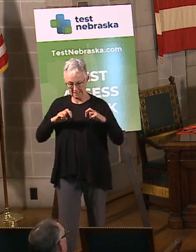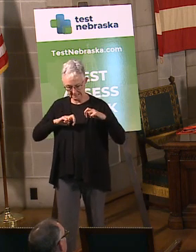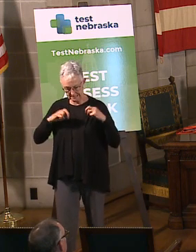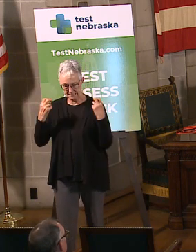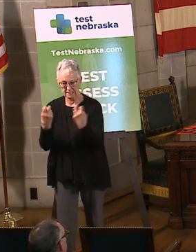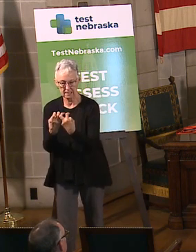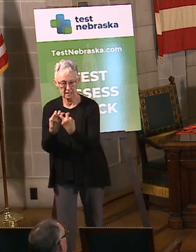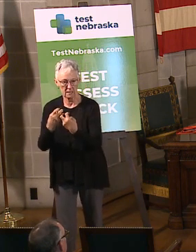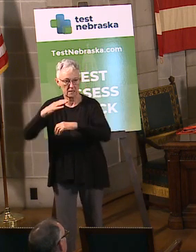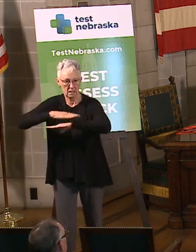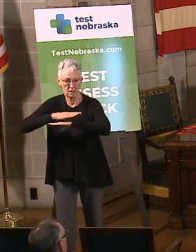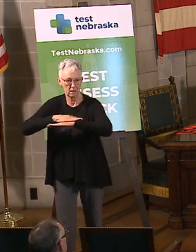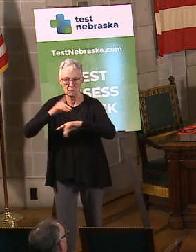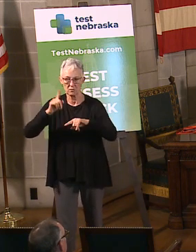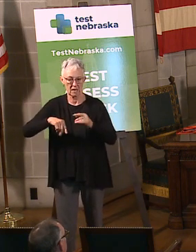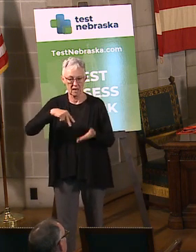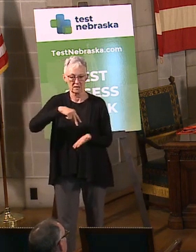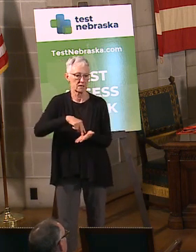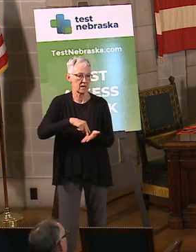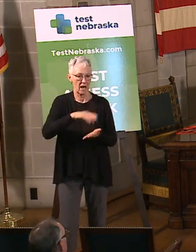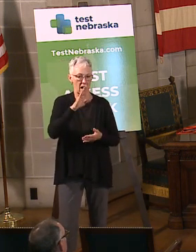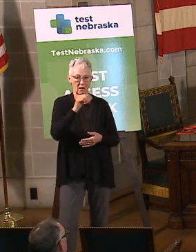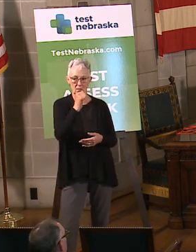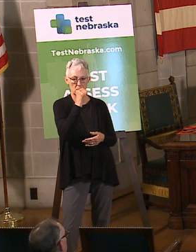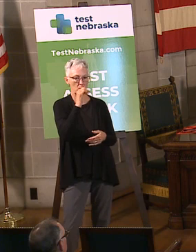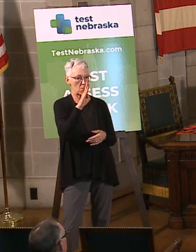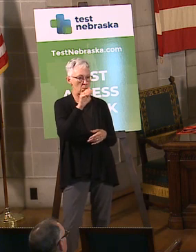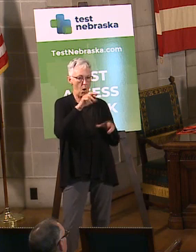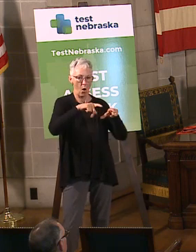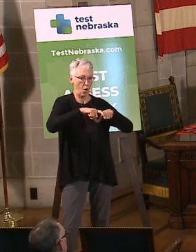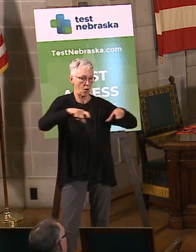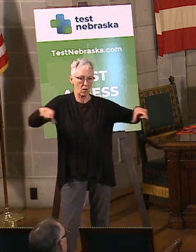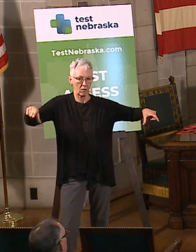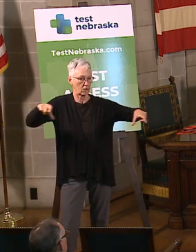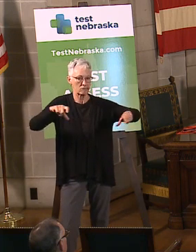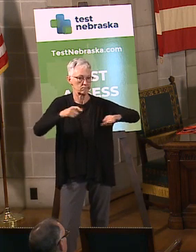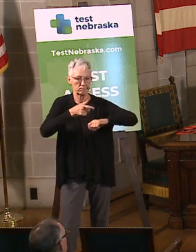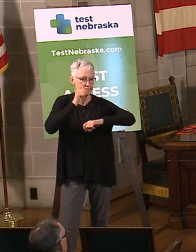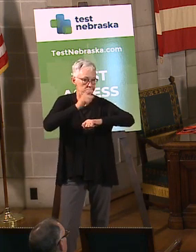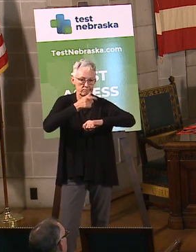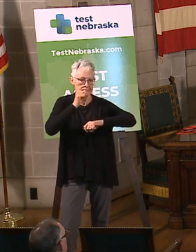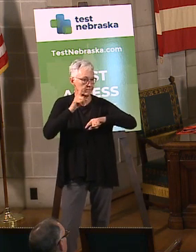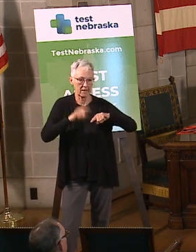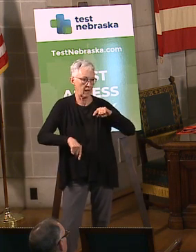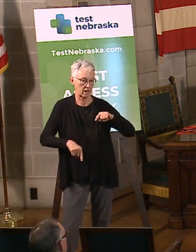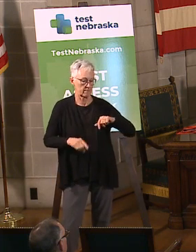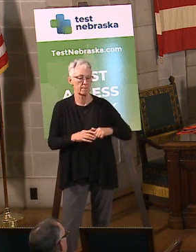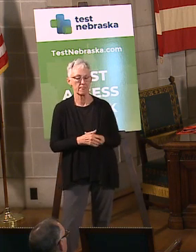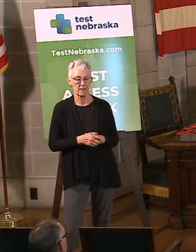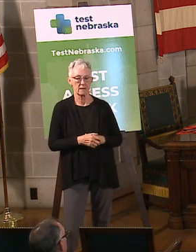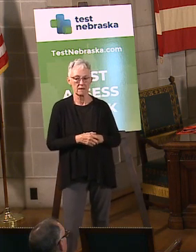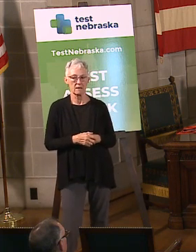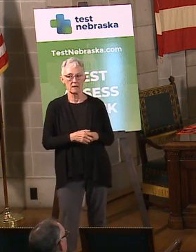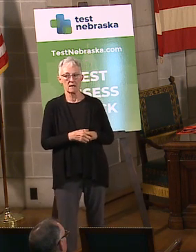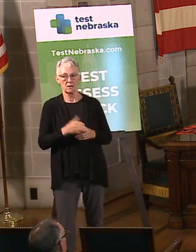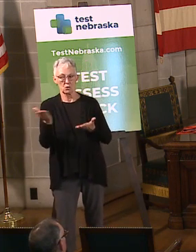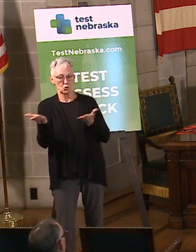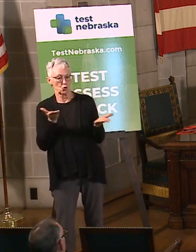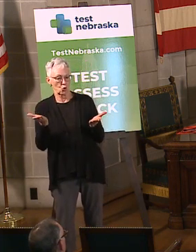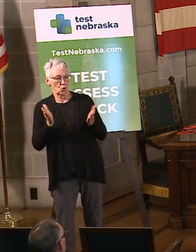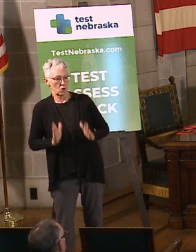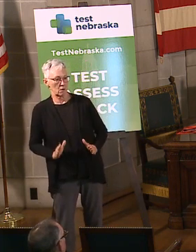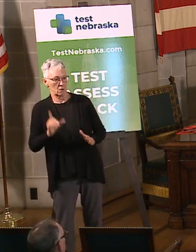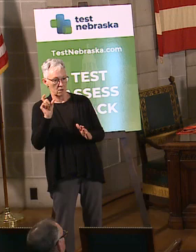area. Again, servers wearing masks and all that sort of thing are going to be part of our guidance documents that we'll also put out.